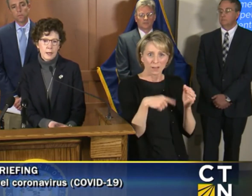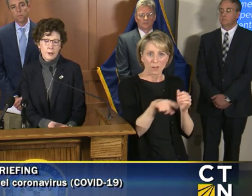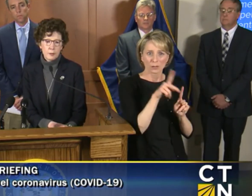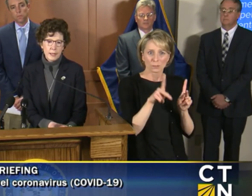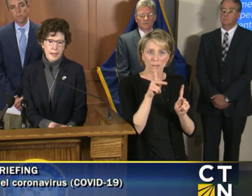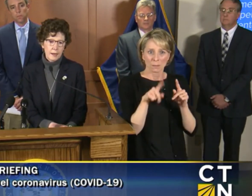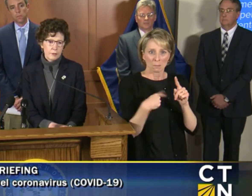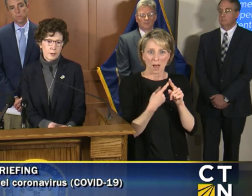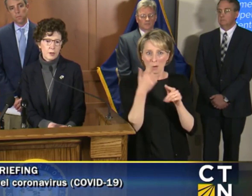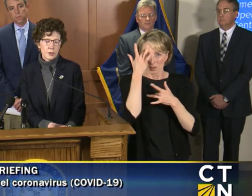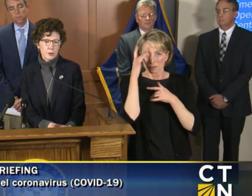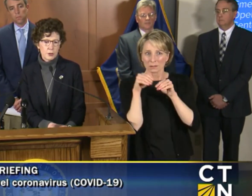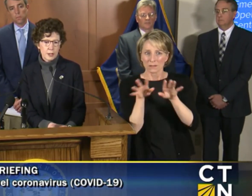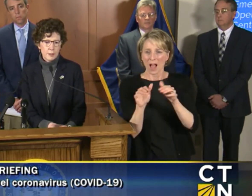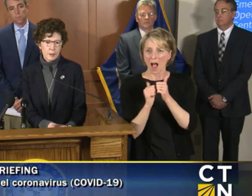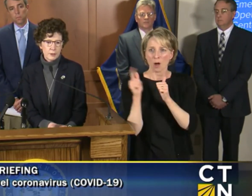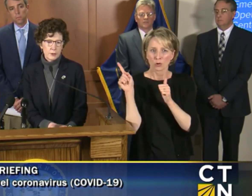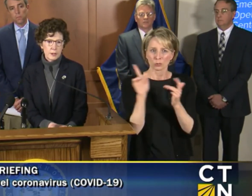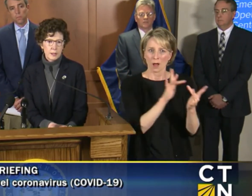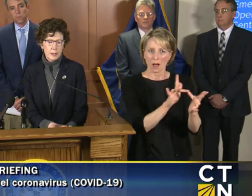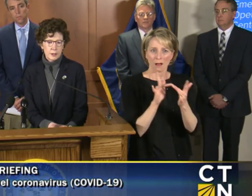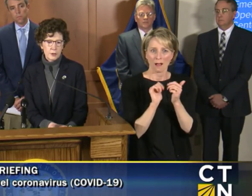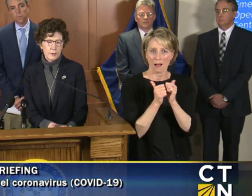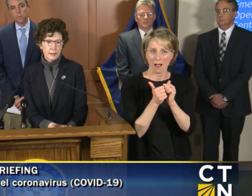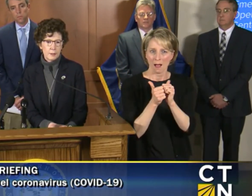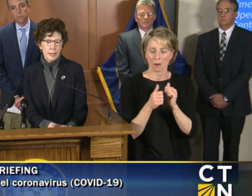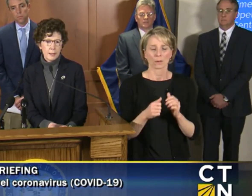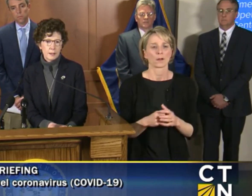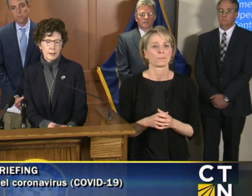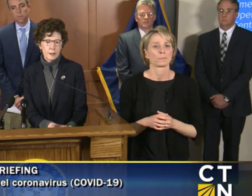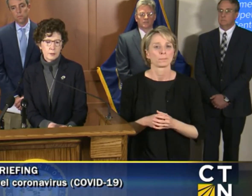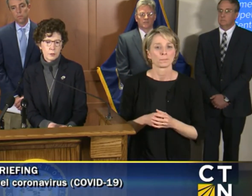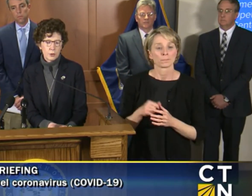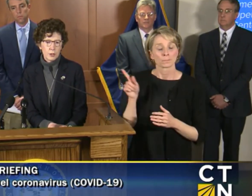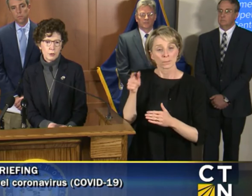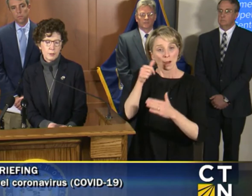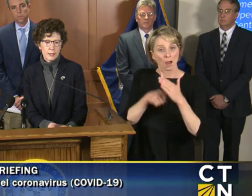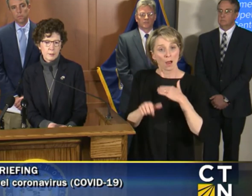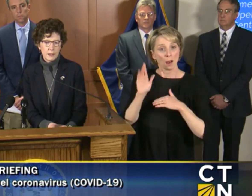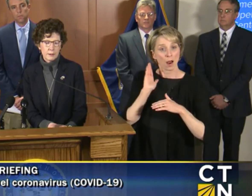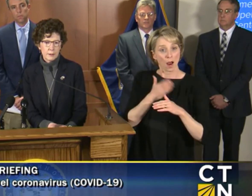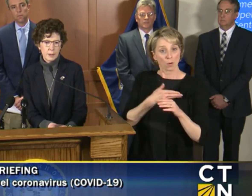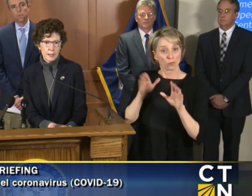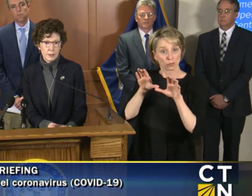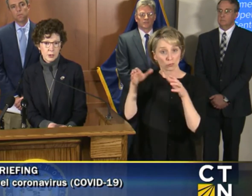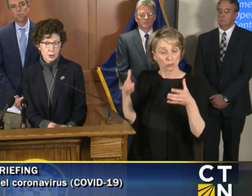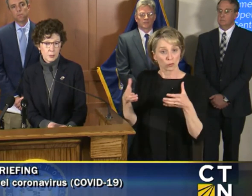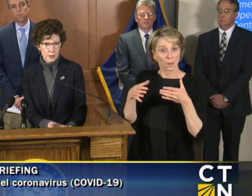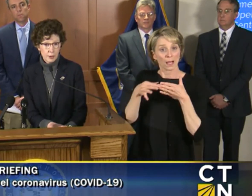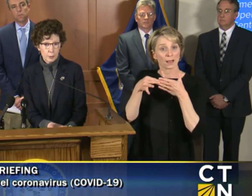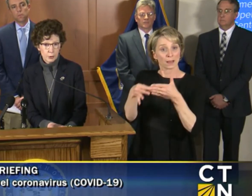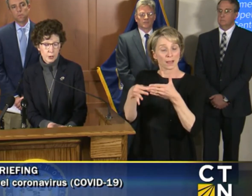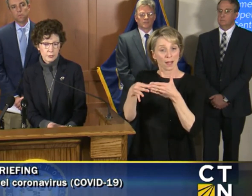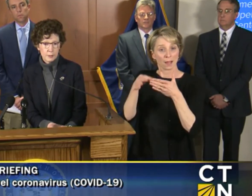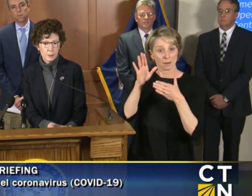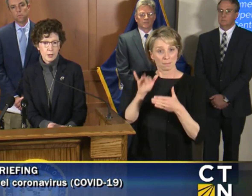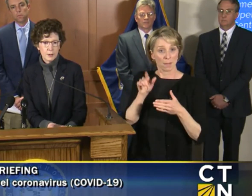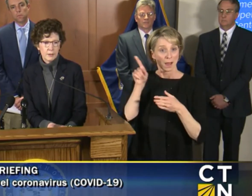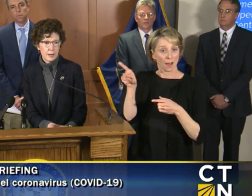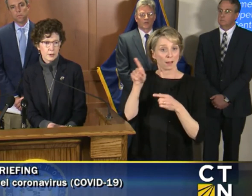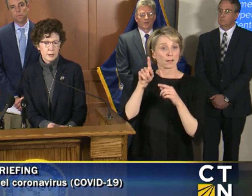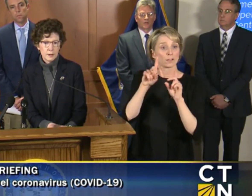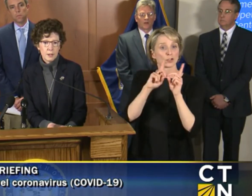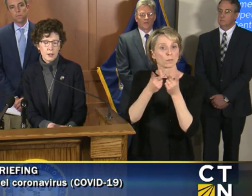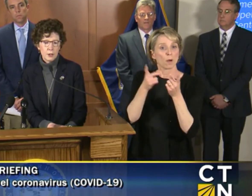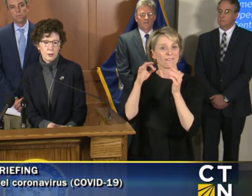So we have also stood up under the Unified Command working group that's being led by Commissioner Mascaro-Bruno from the Department